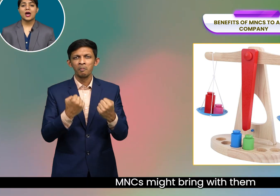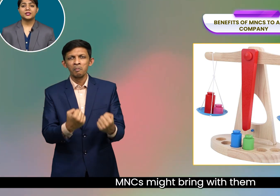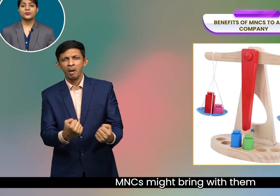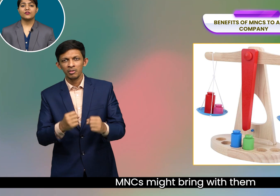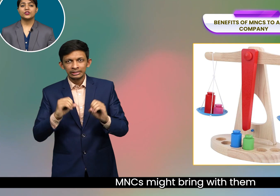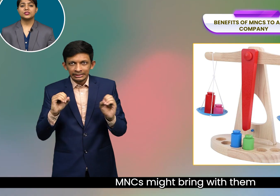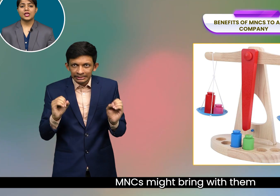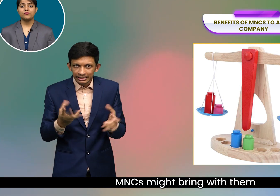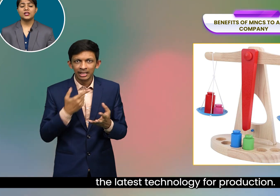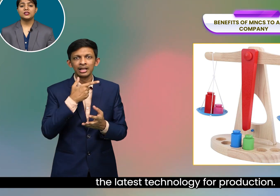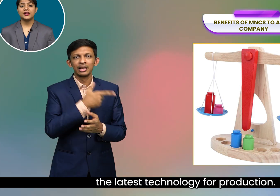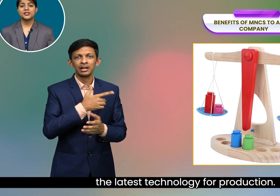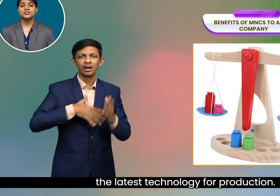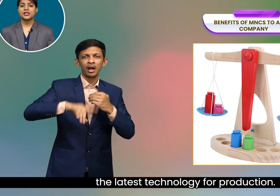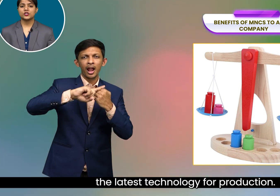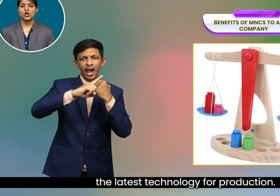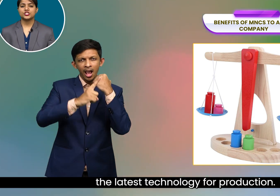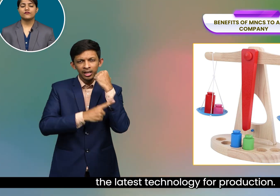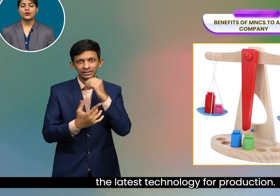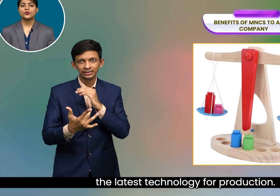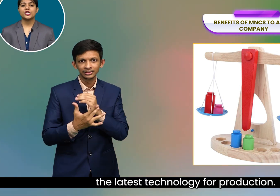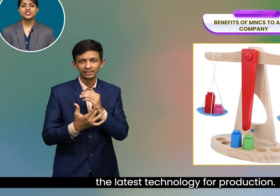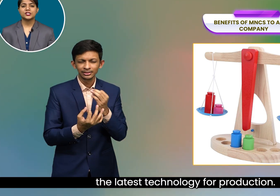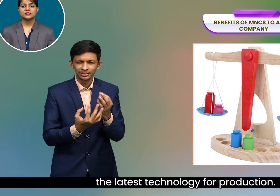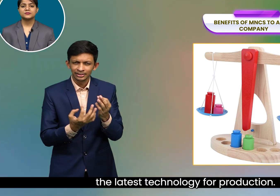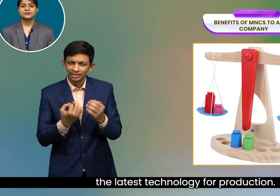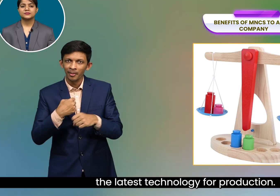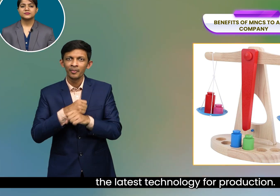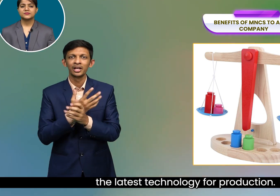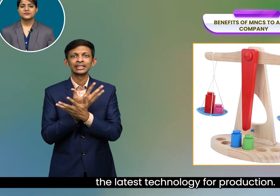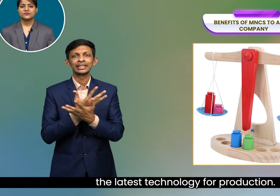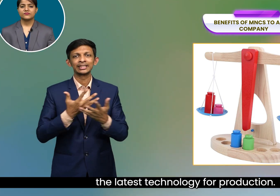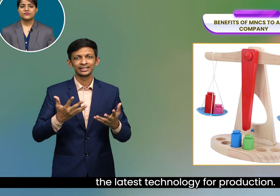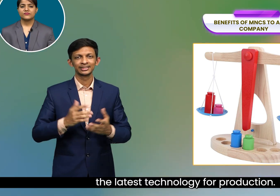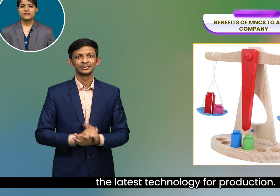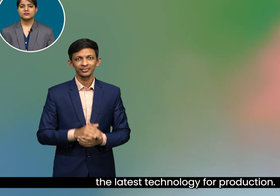MNCs might bring with them the latest technology for production.